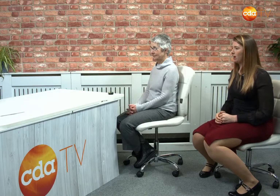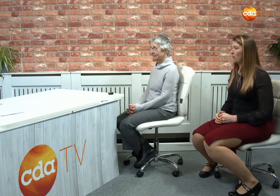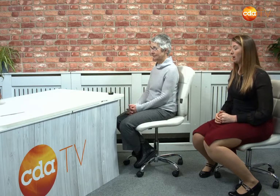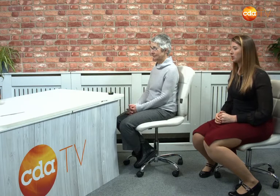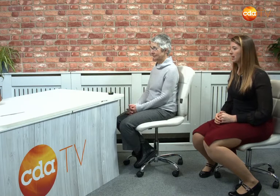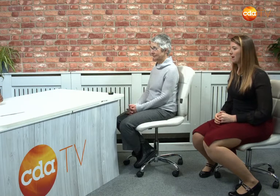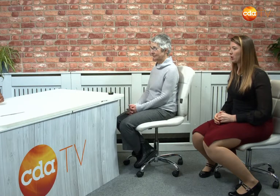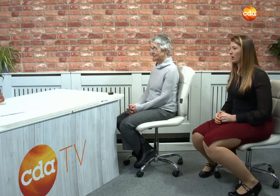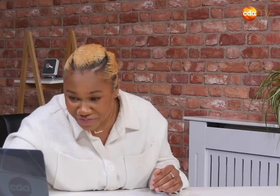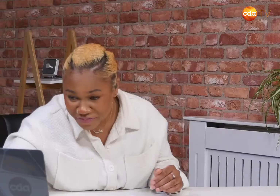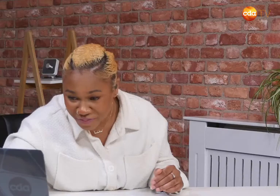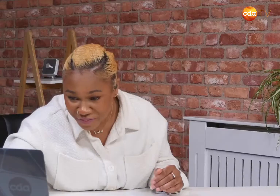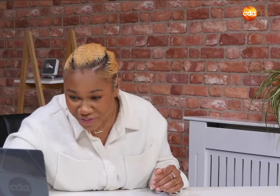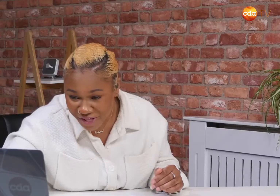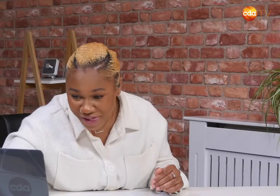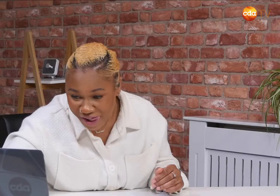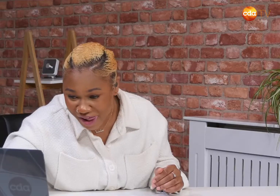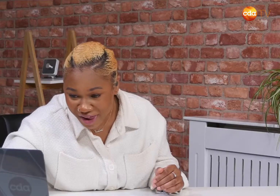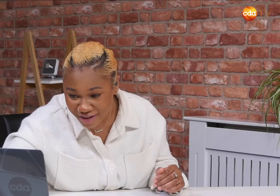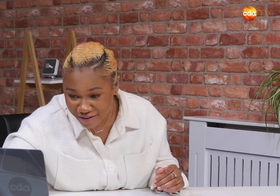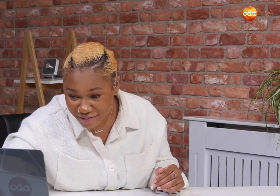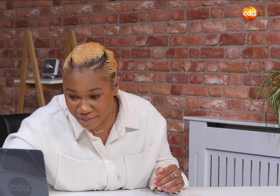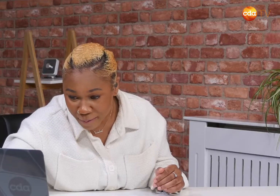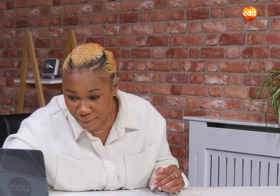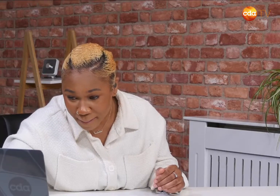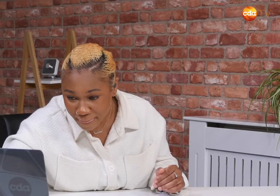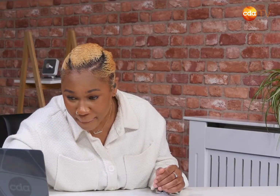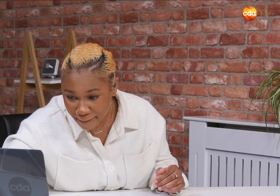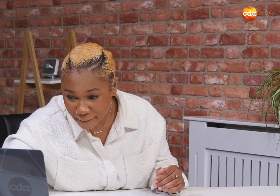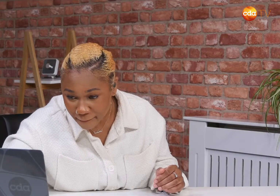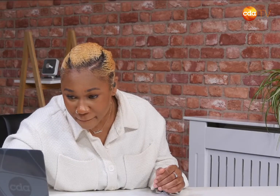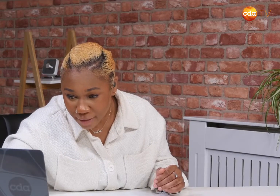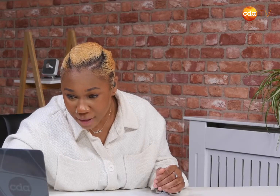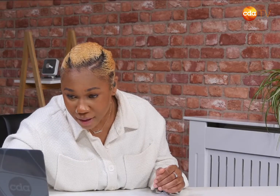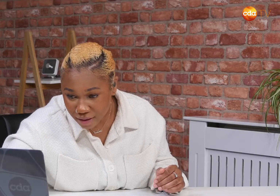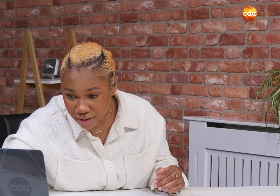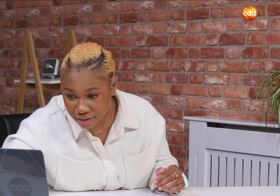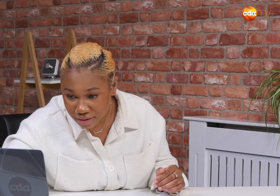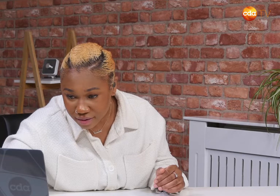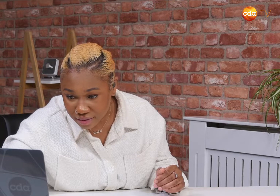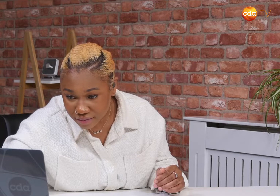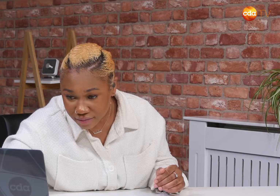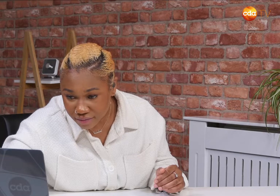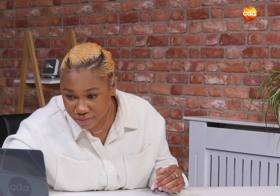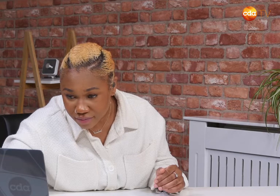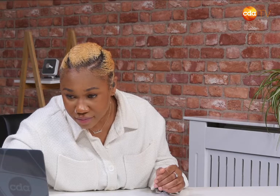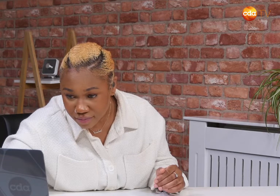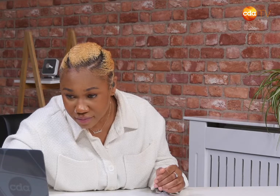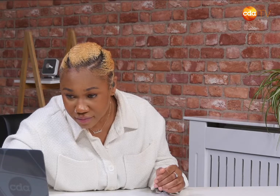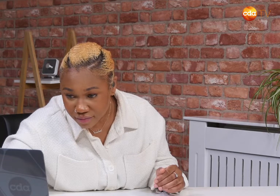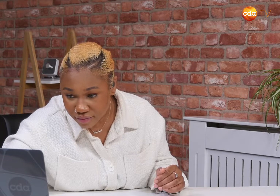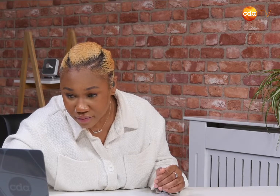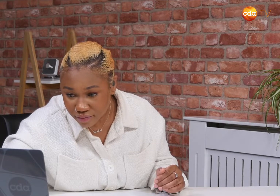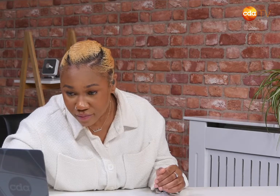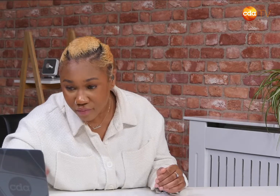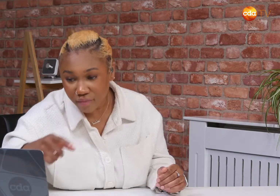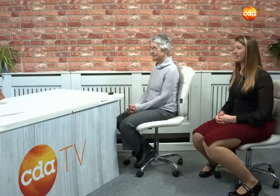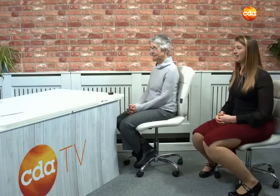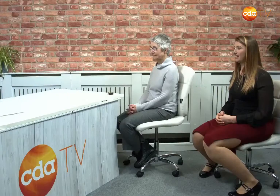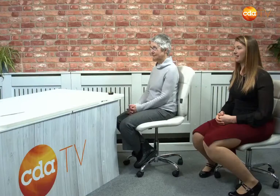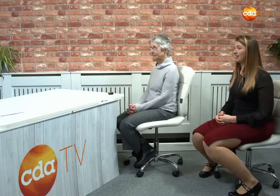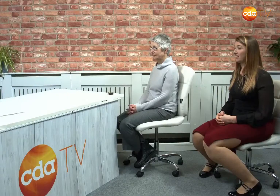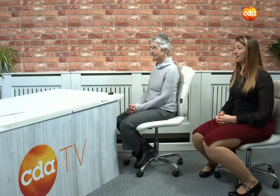Wow. Well, I'm just going to have a quick look at some more questions. It's fascinating.